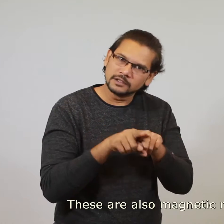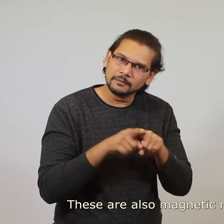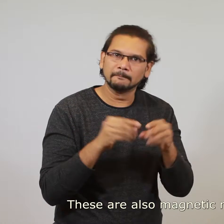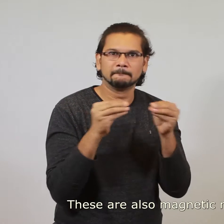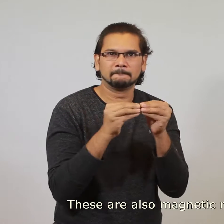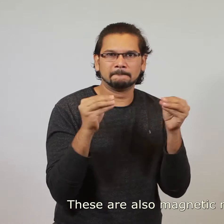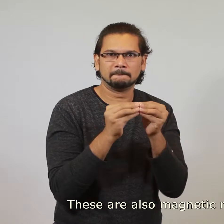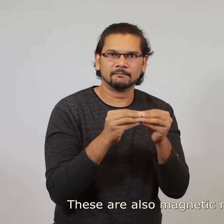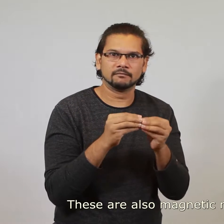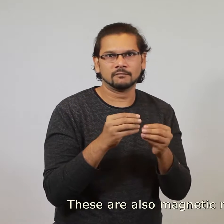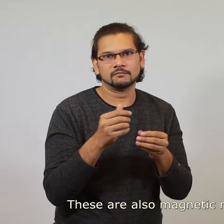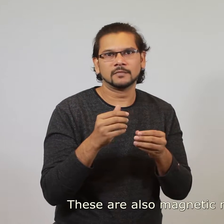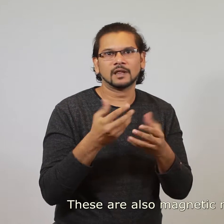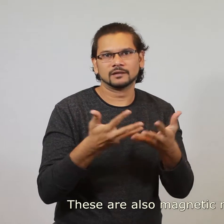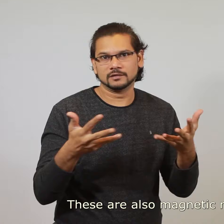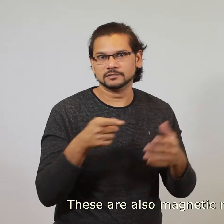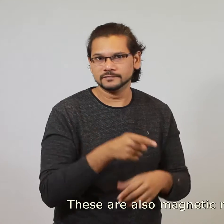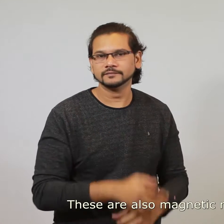These are also magnetic materials.